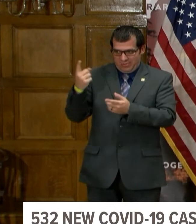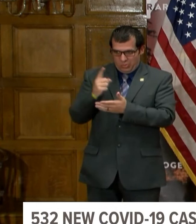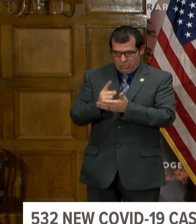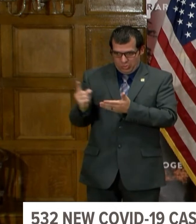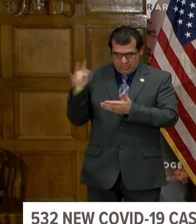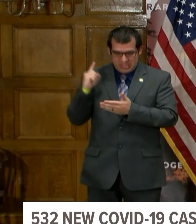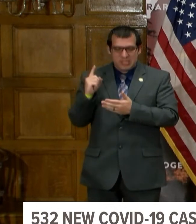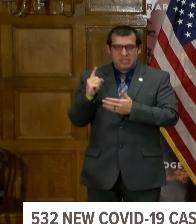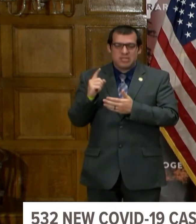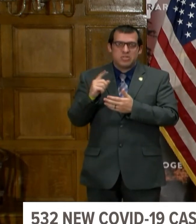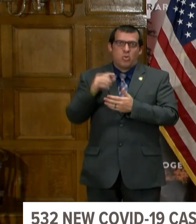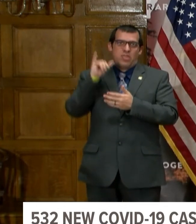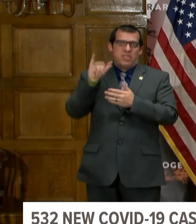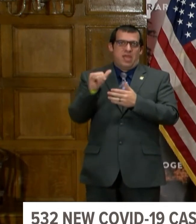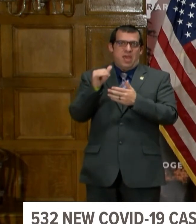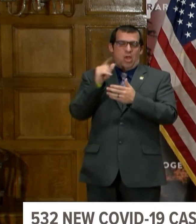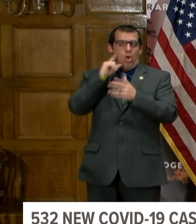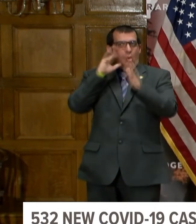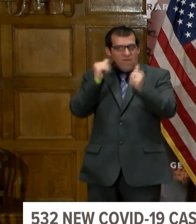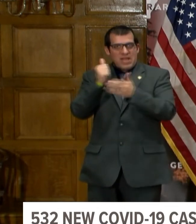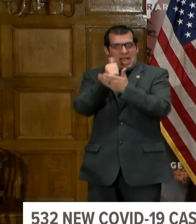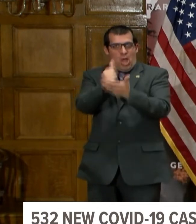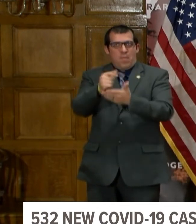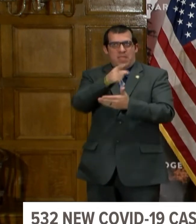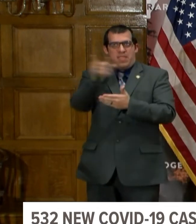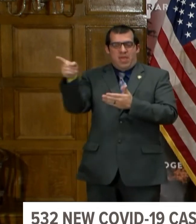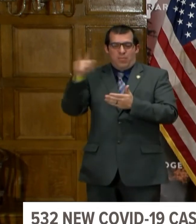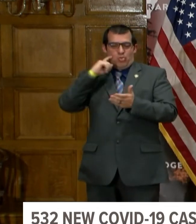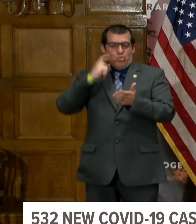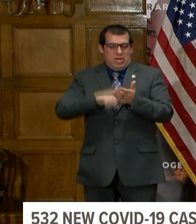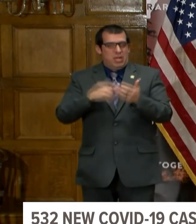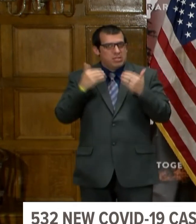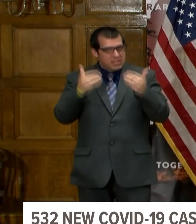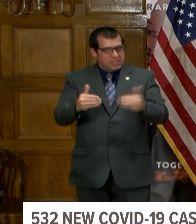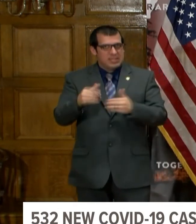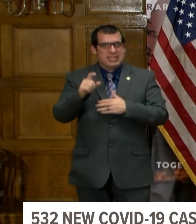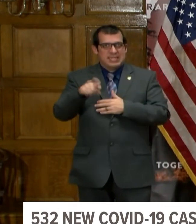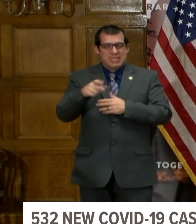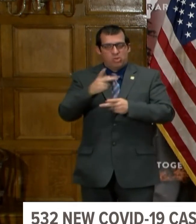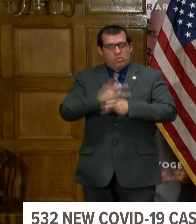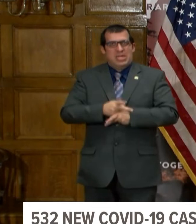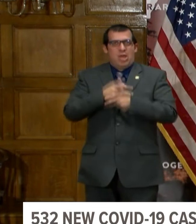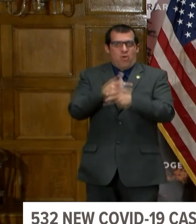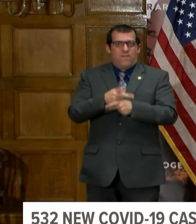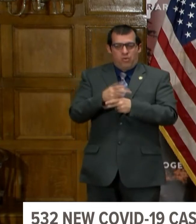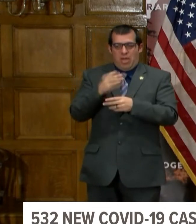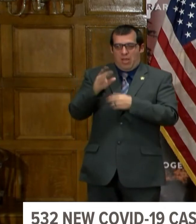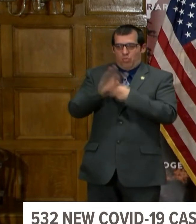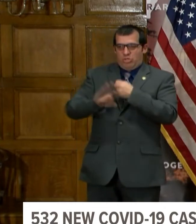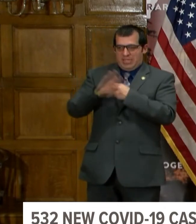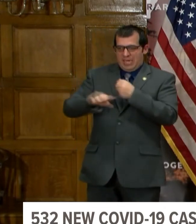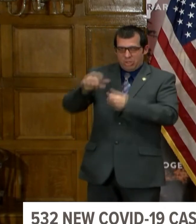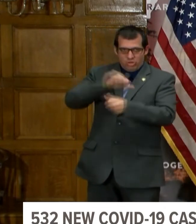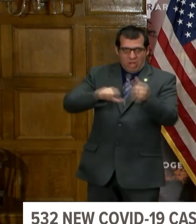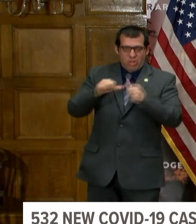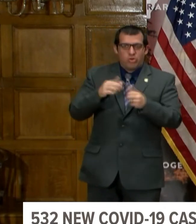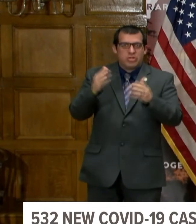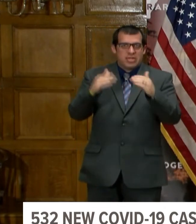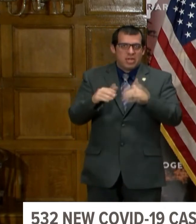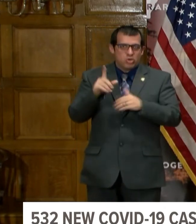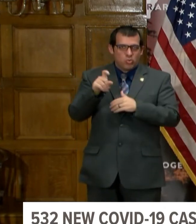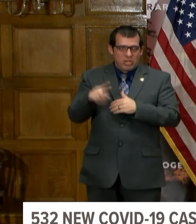so hopefully that will help draw the attention, the need to make sure we be careful to protect each other. Next